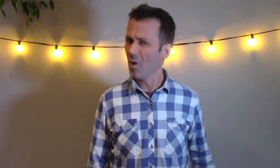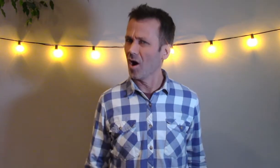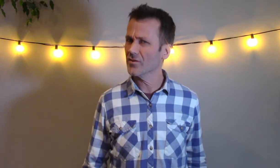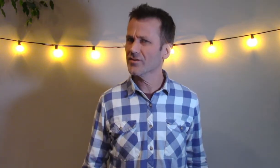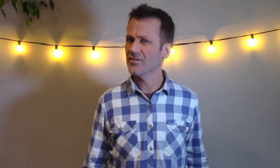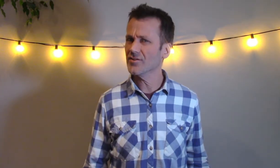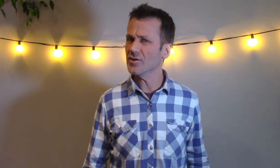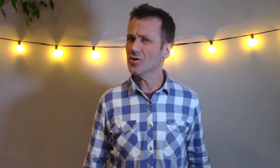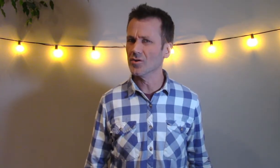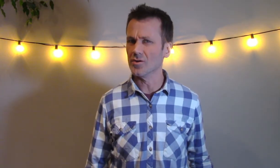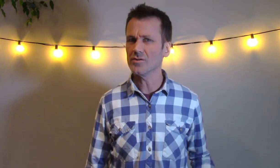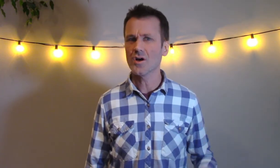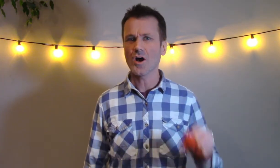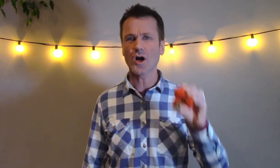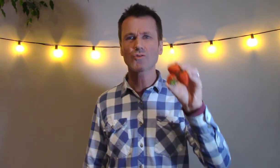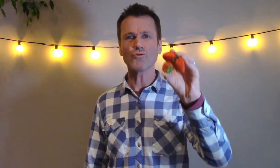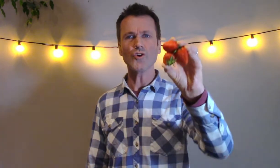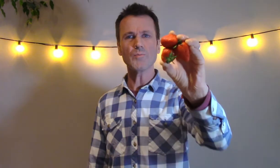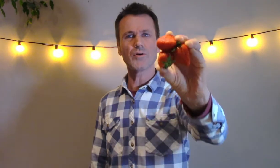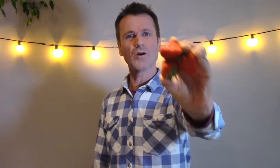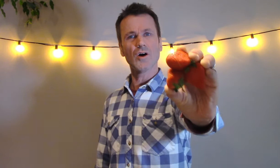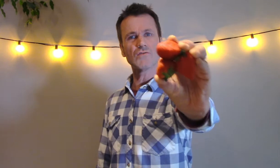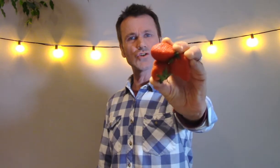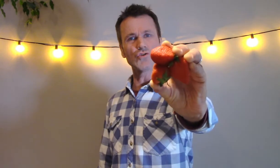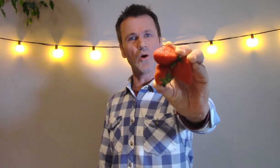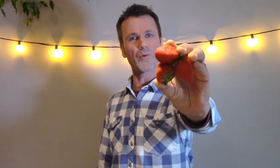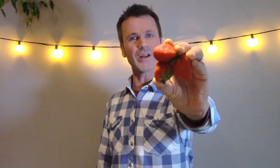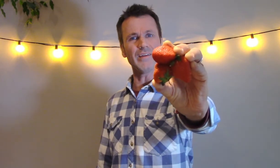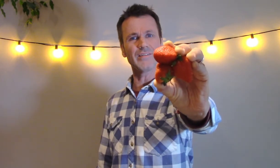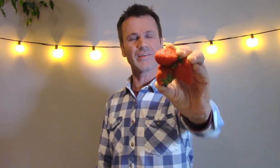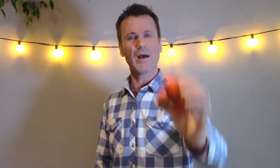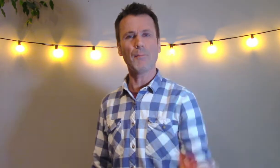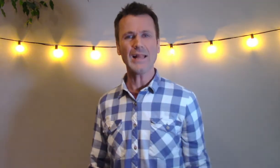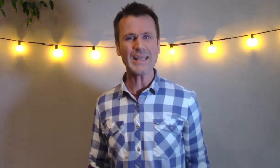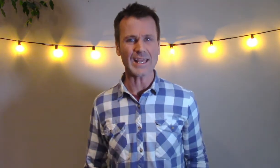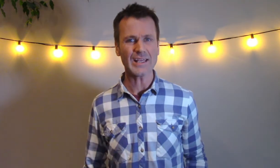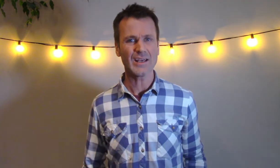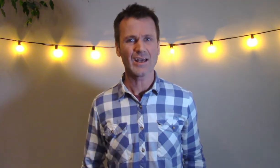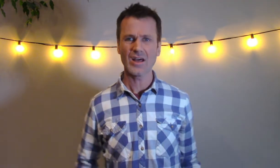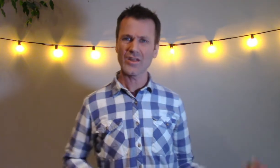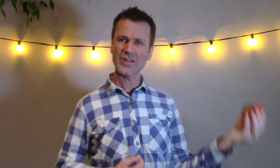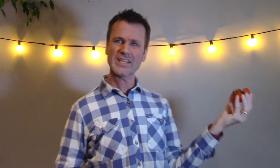What do you call a group of strawberries playing the